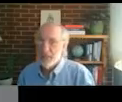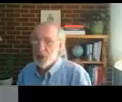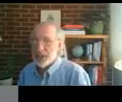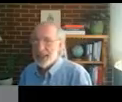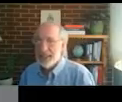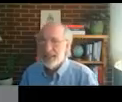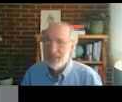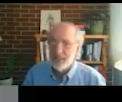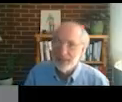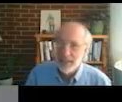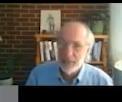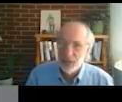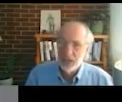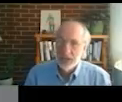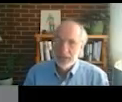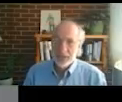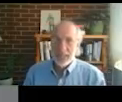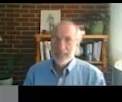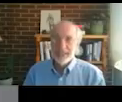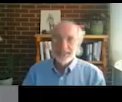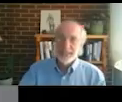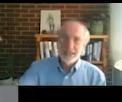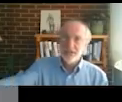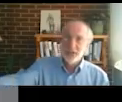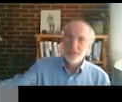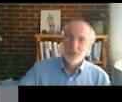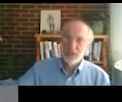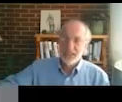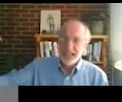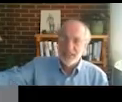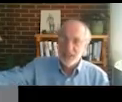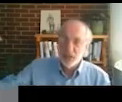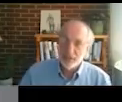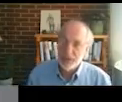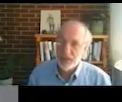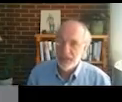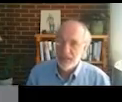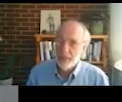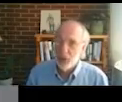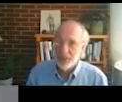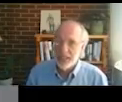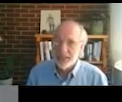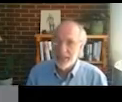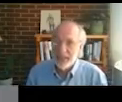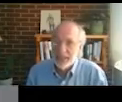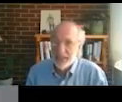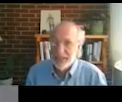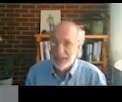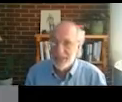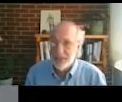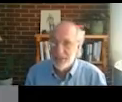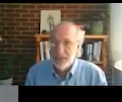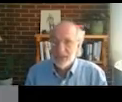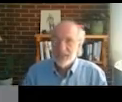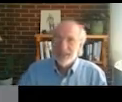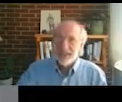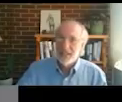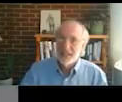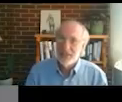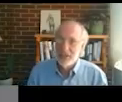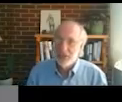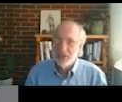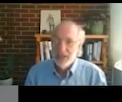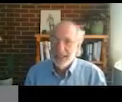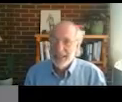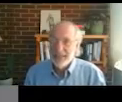I set a bowl of candy on the table, the child's likely going to go up to the bowl of candy and eat it all on their own. They're going to get it